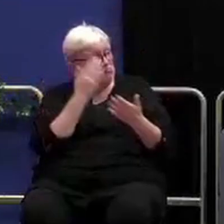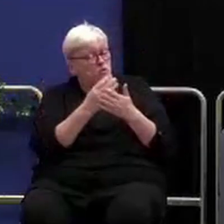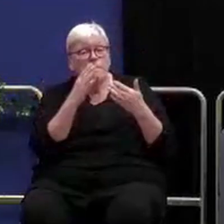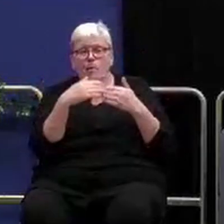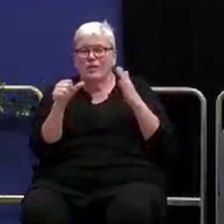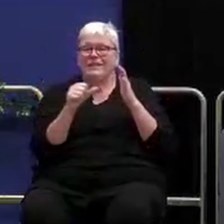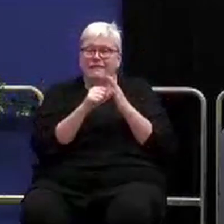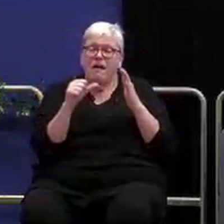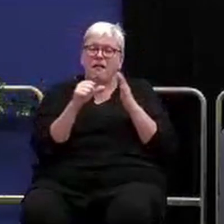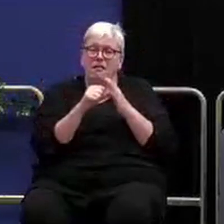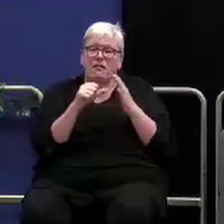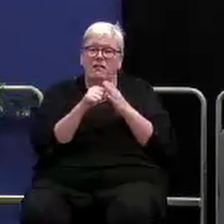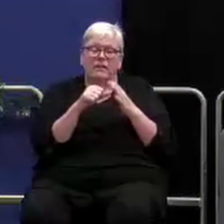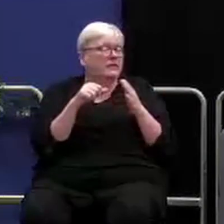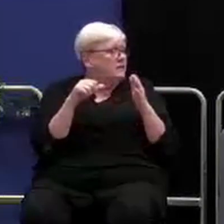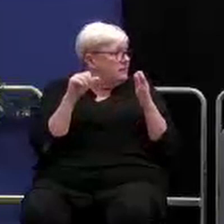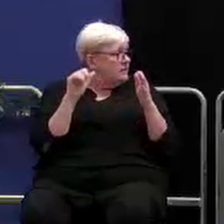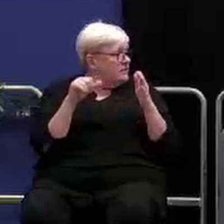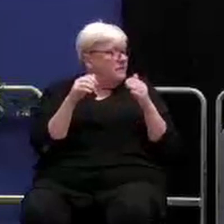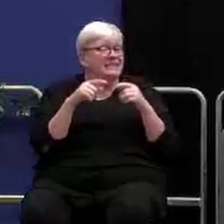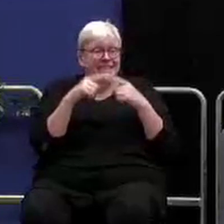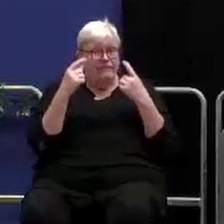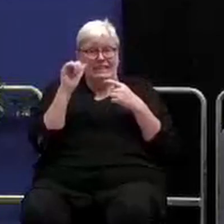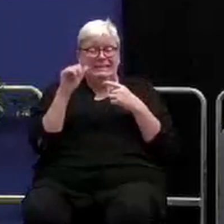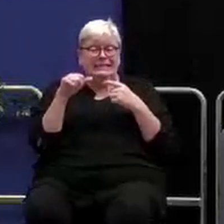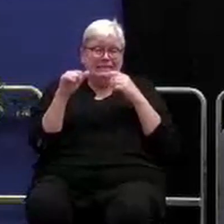difficult? It was different,